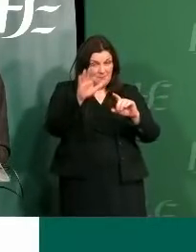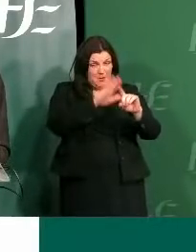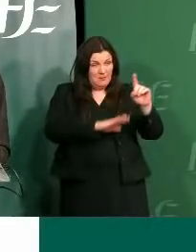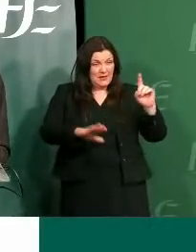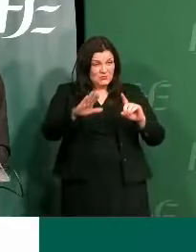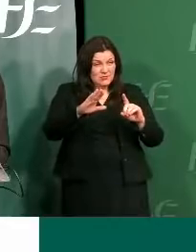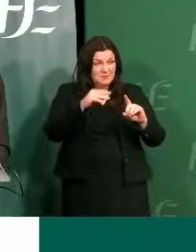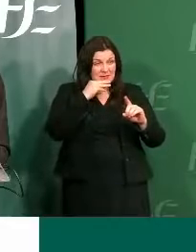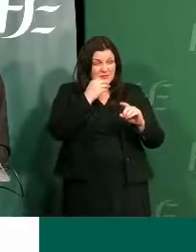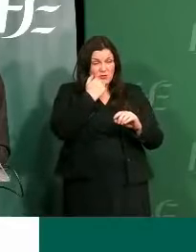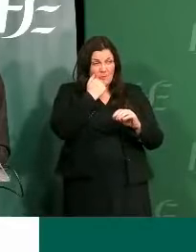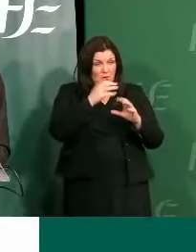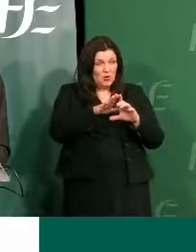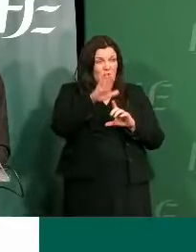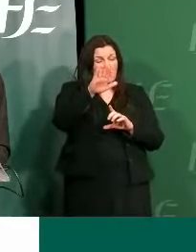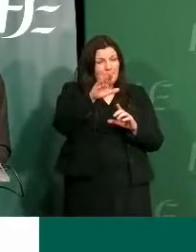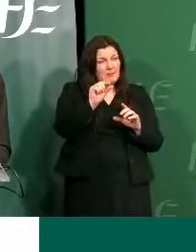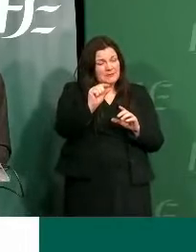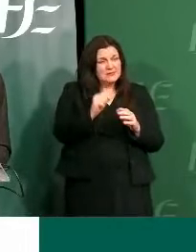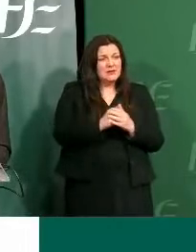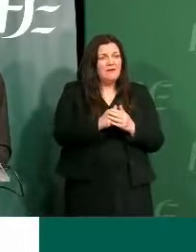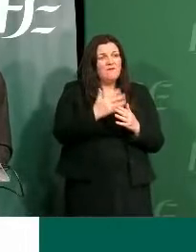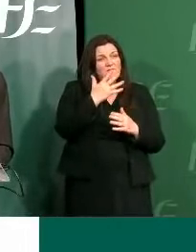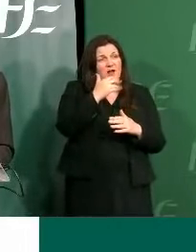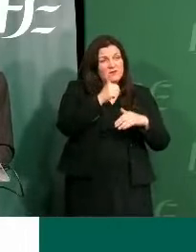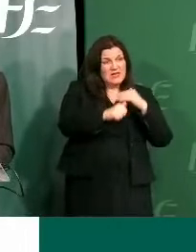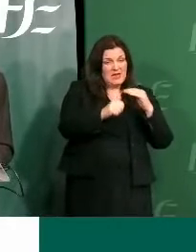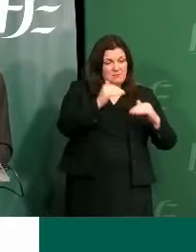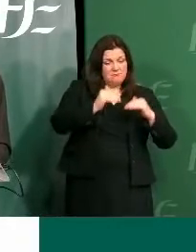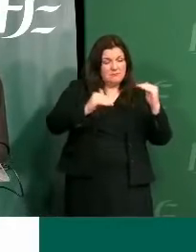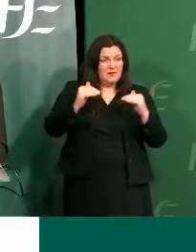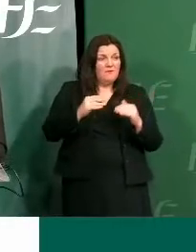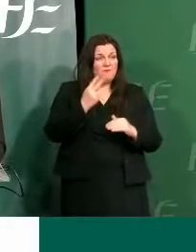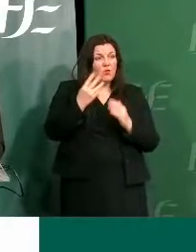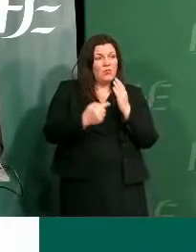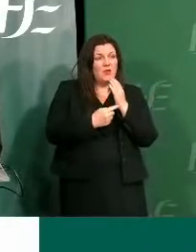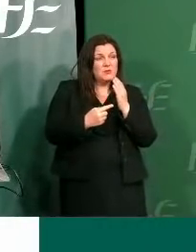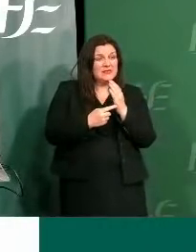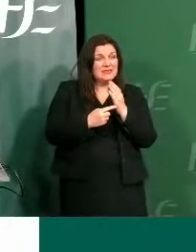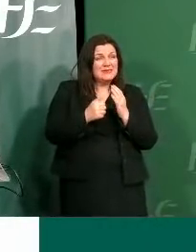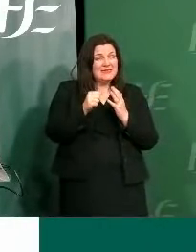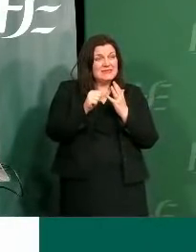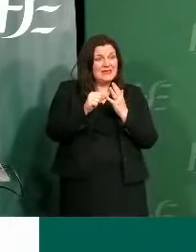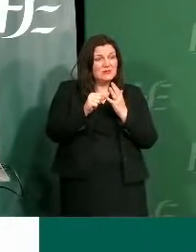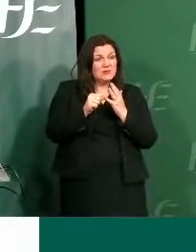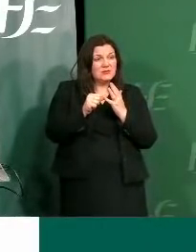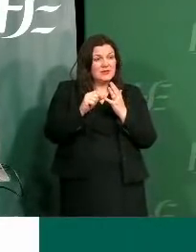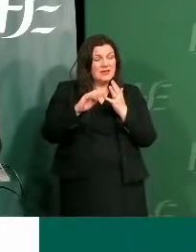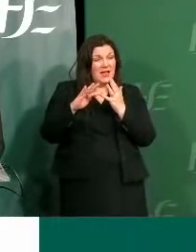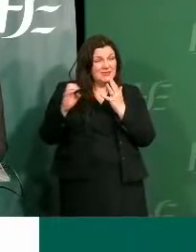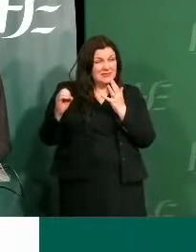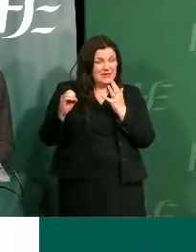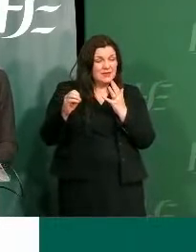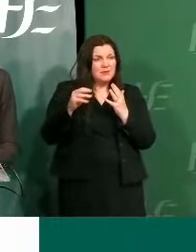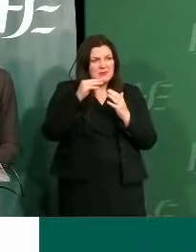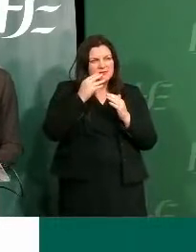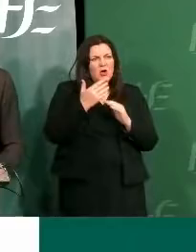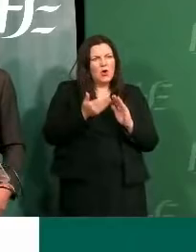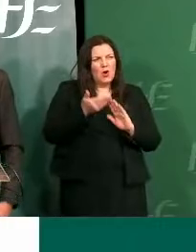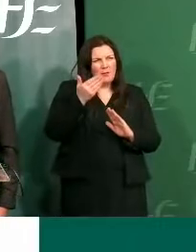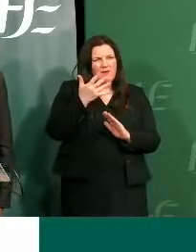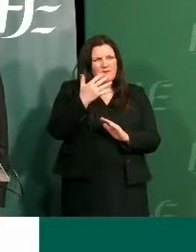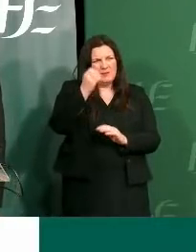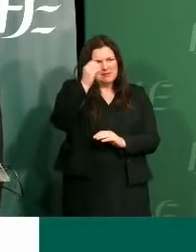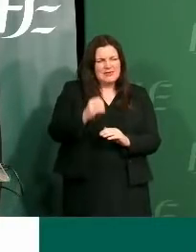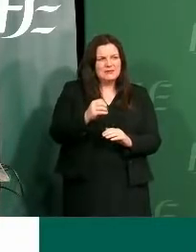slightly up, and our 5-day moving average is 4,690. It's up 5% on last week. And compared